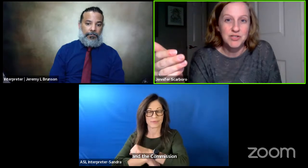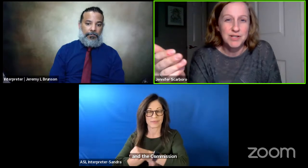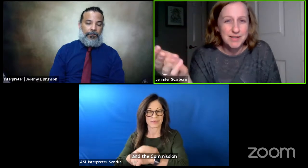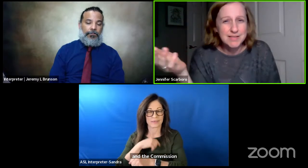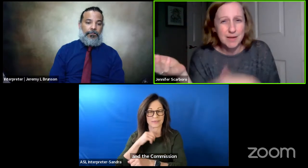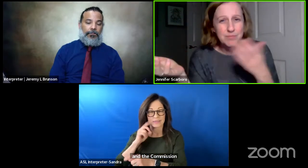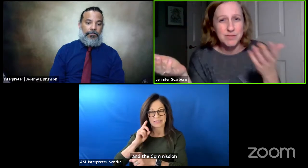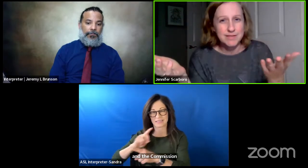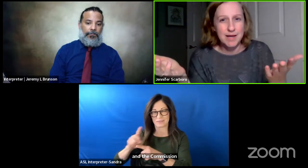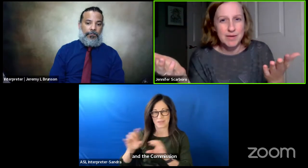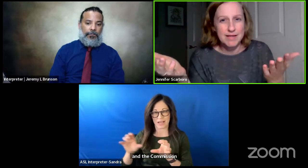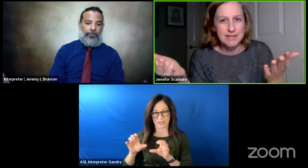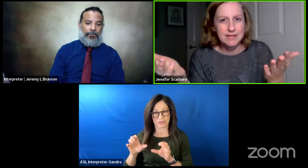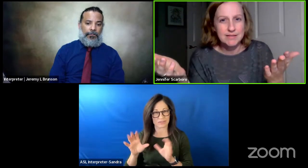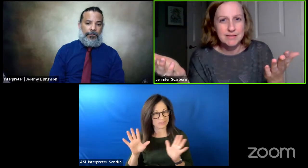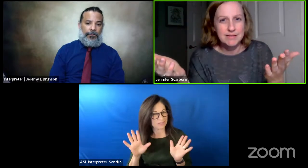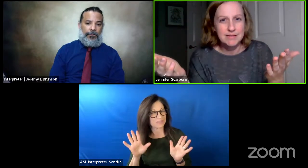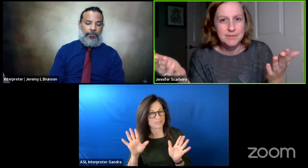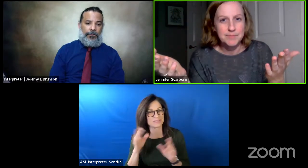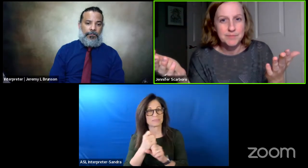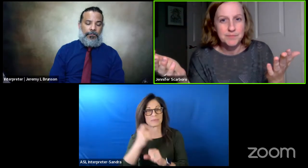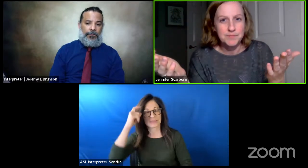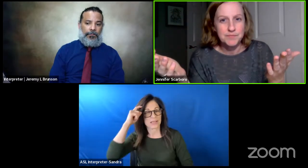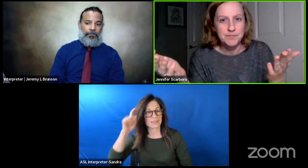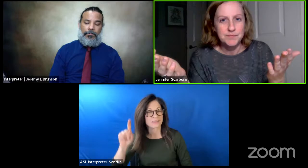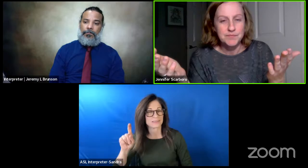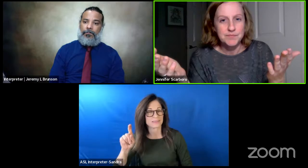disciplinary action. Does that make sense?